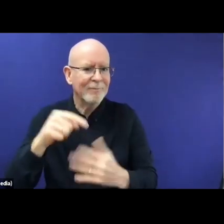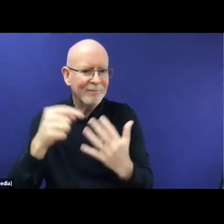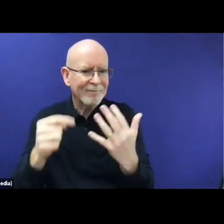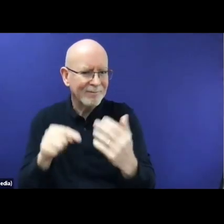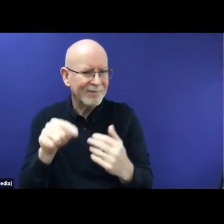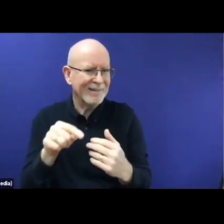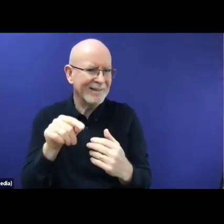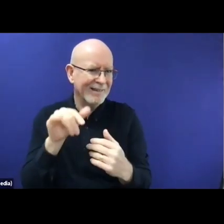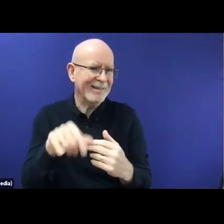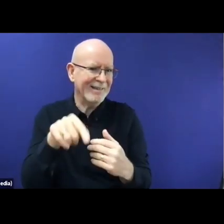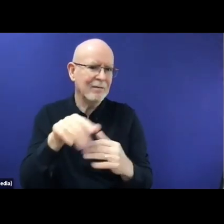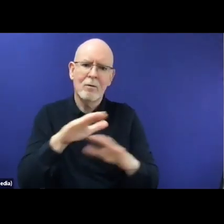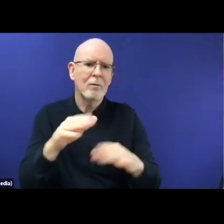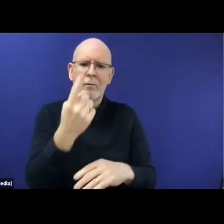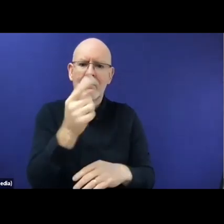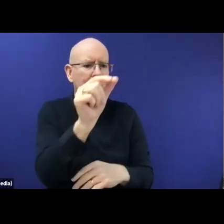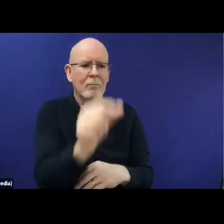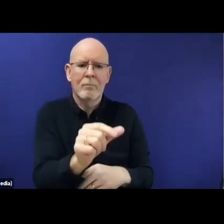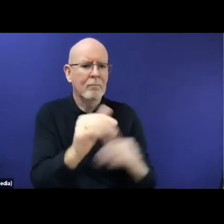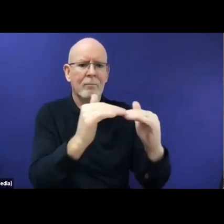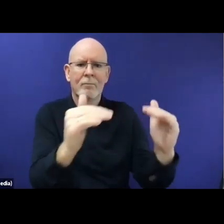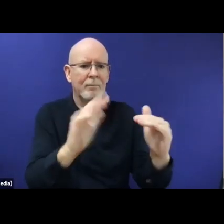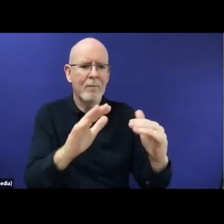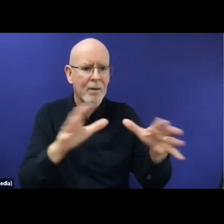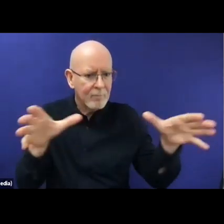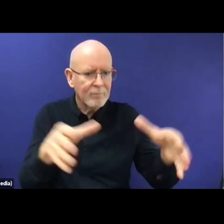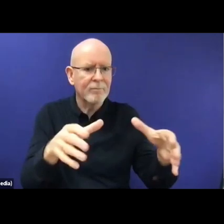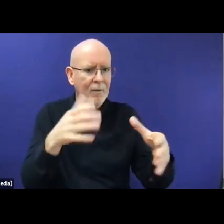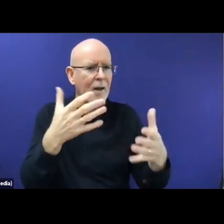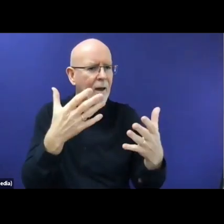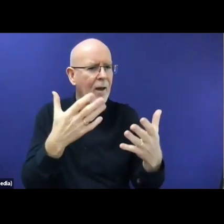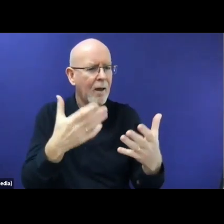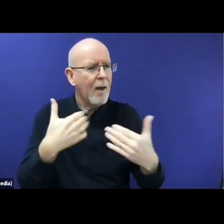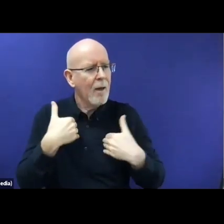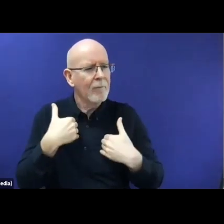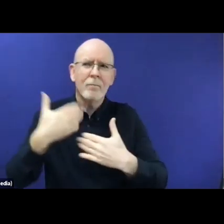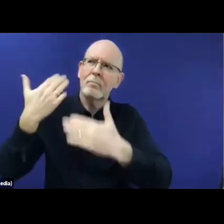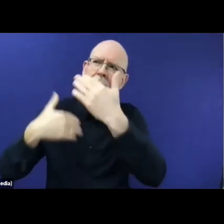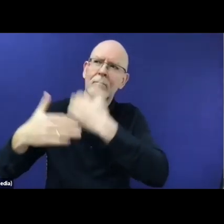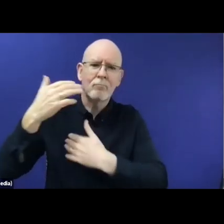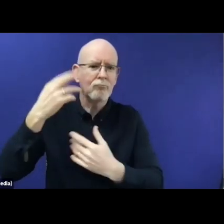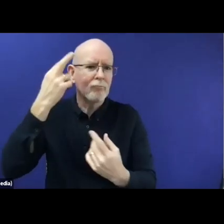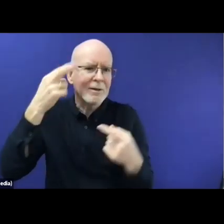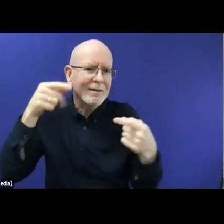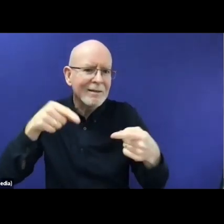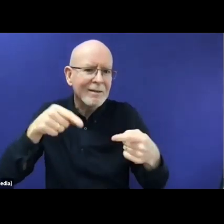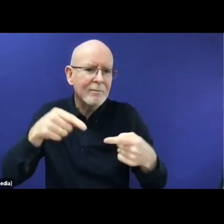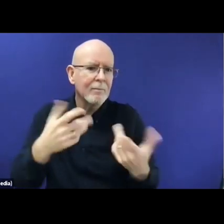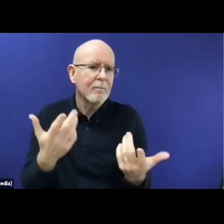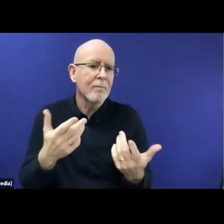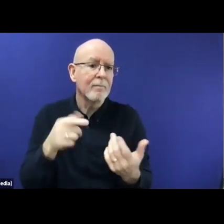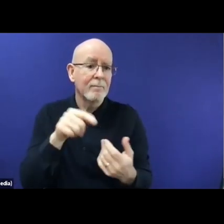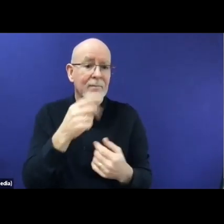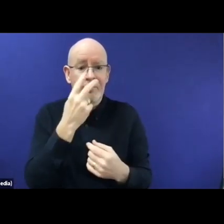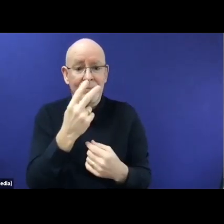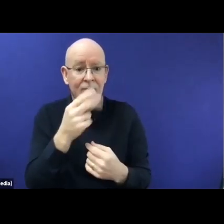executive committee that today includes 106 countries from all regions of the world, has only an advisory